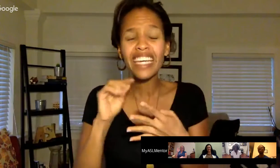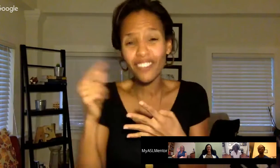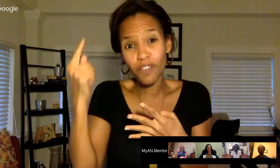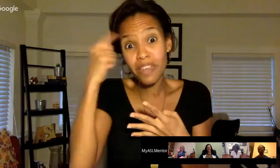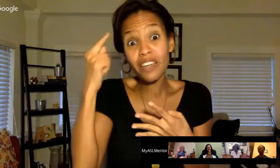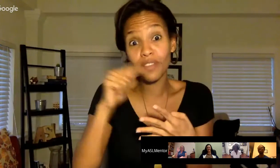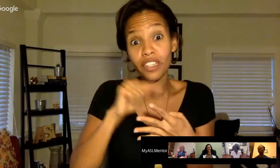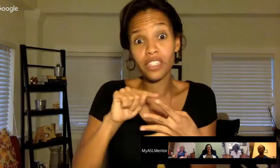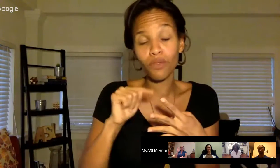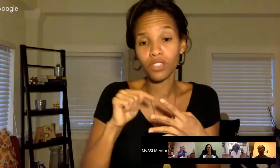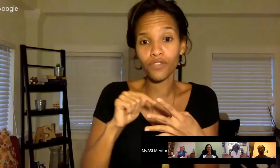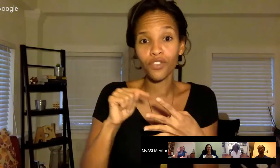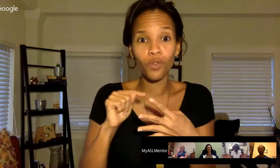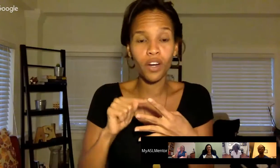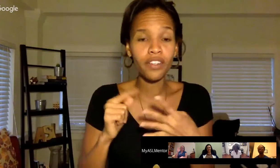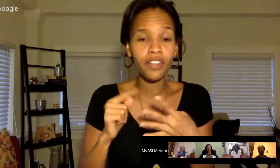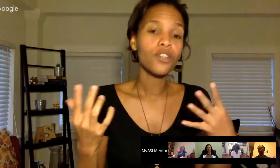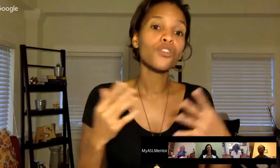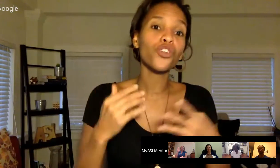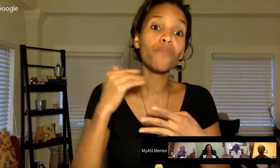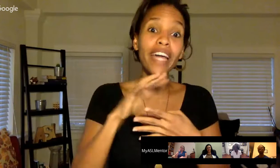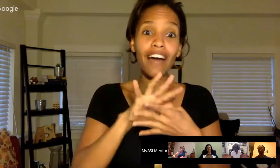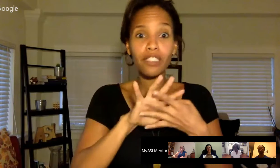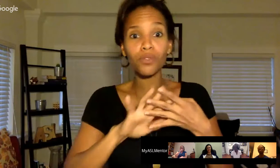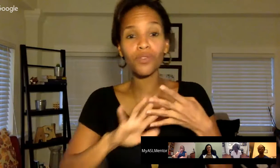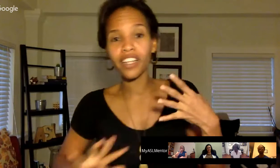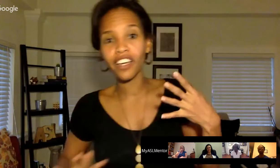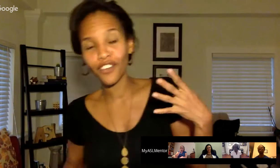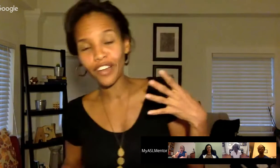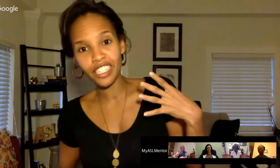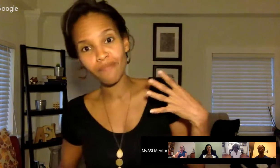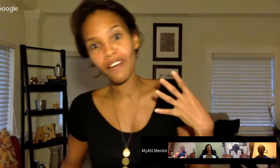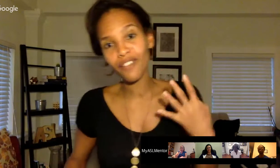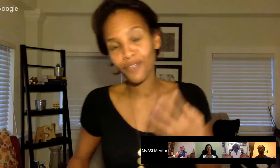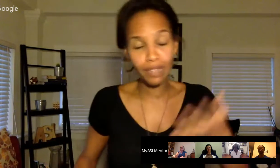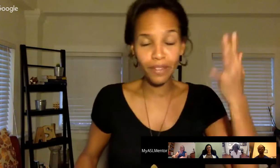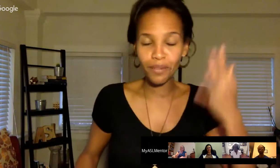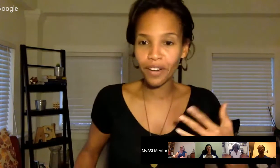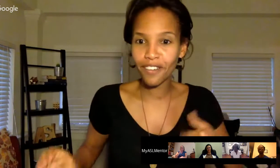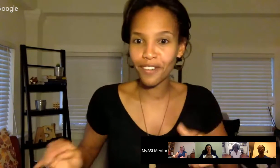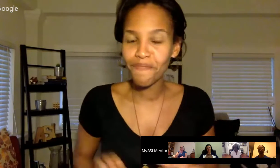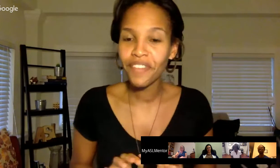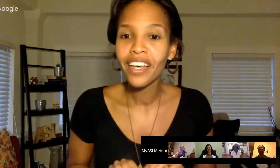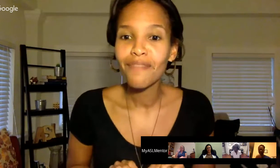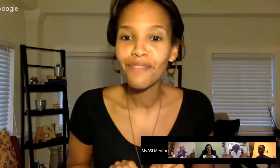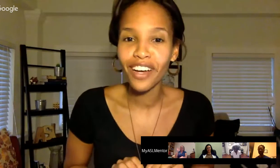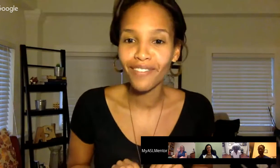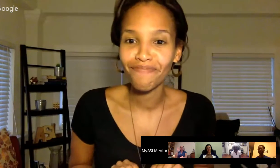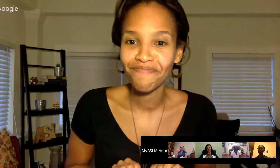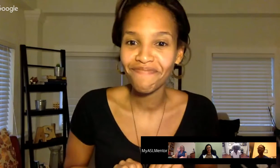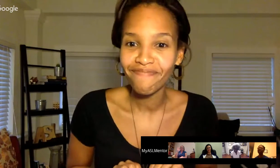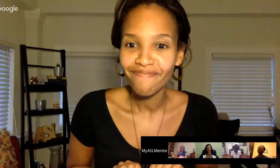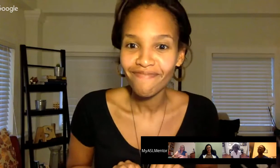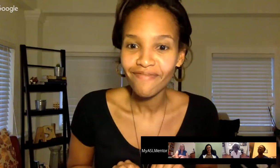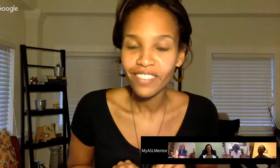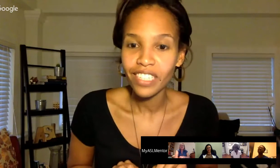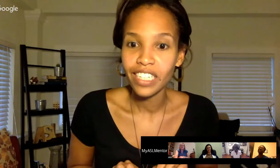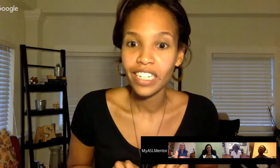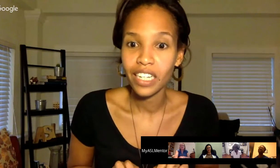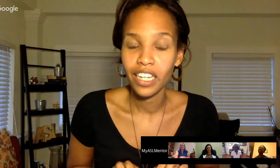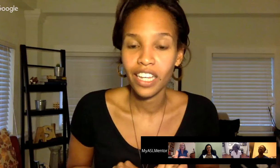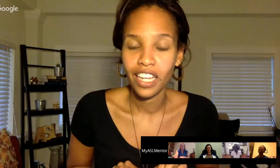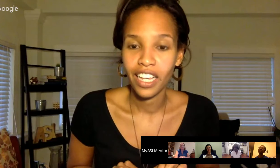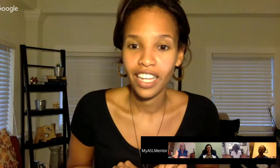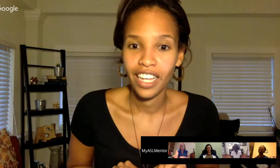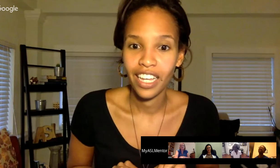But I think to me this is the most difficult one. So you might have smooth sailing the rest of the month, or maybe I don't know. Michelle.